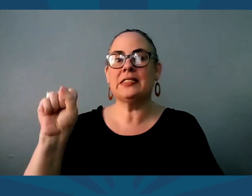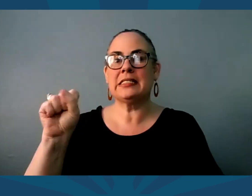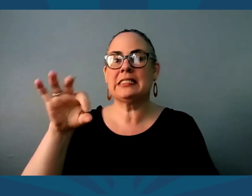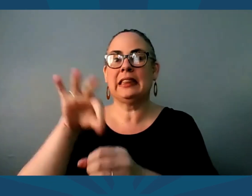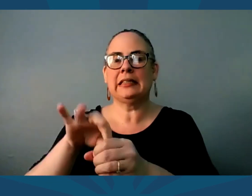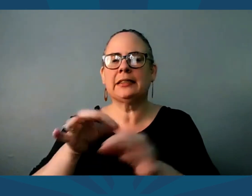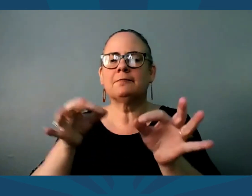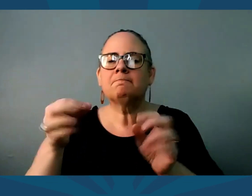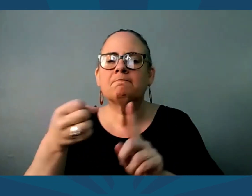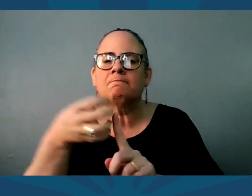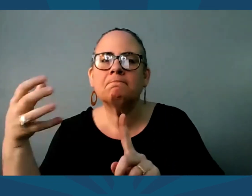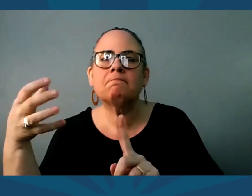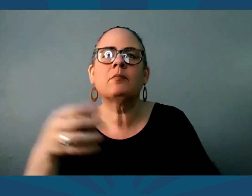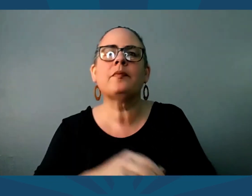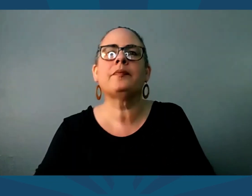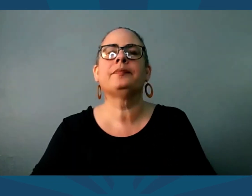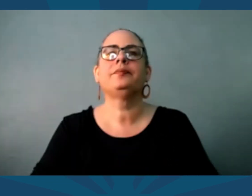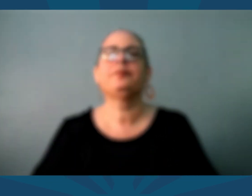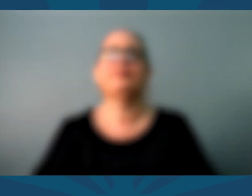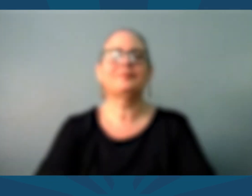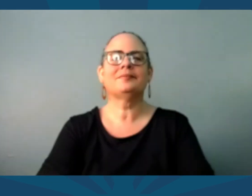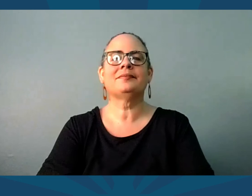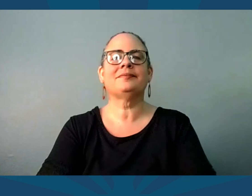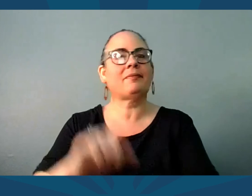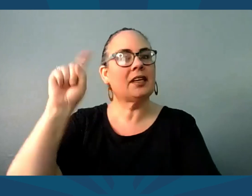Definition of offices to be elected.